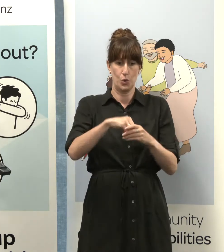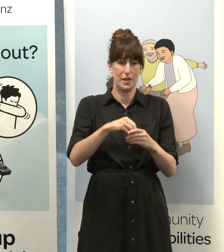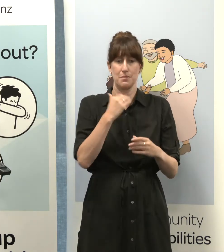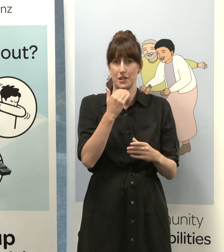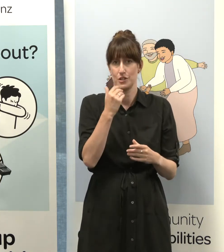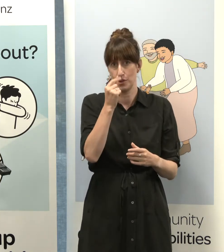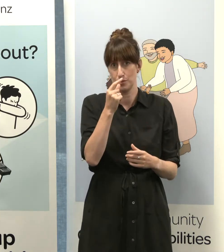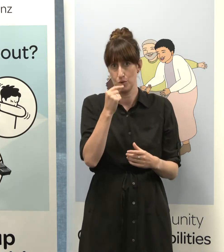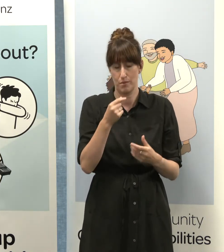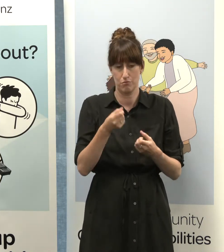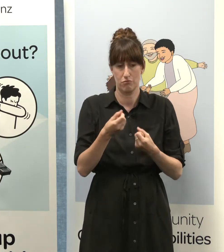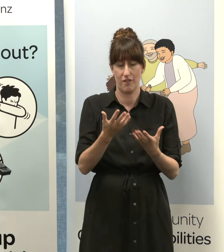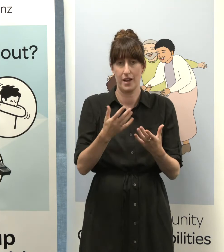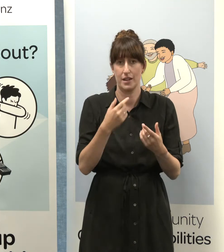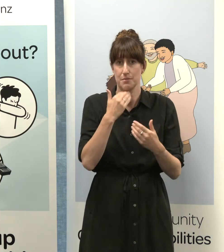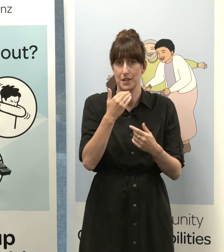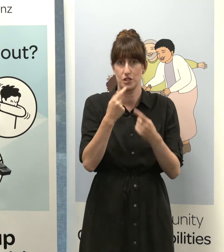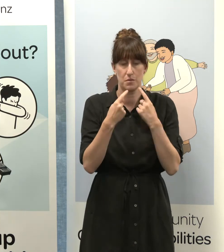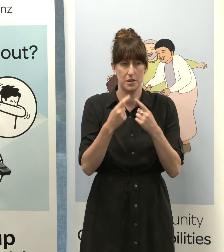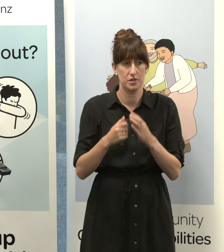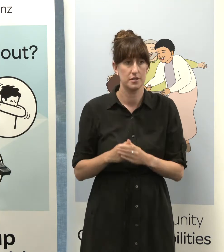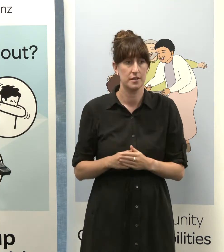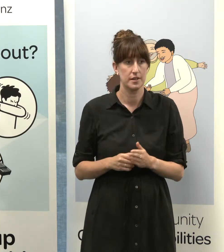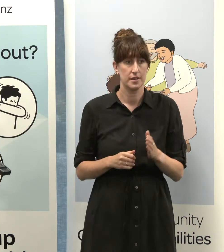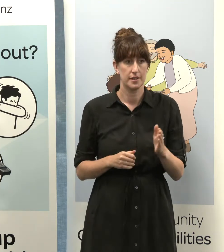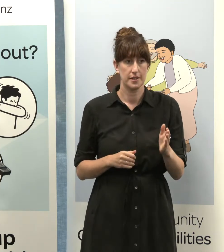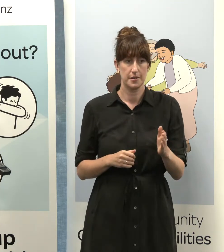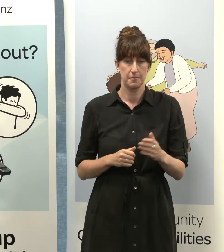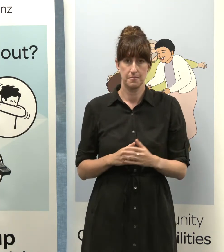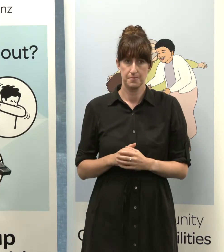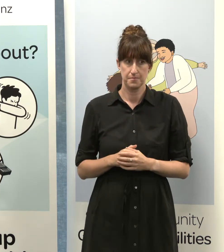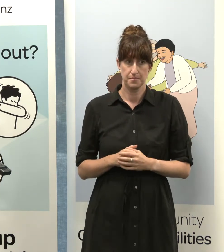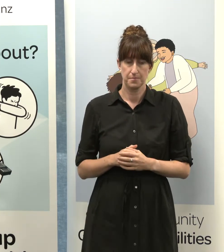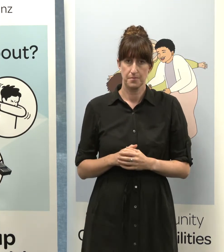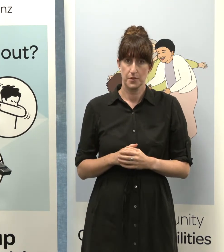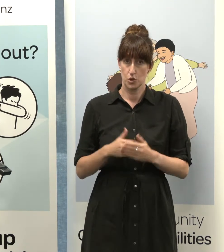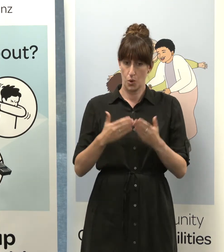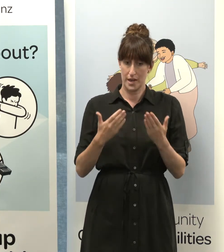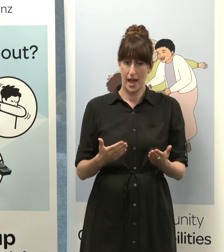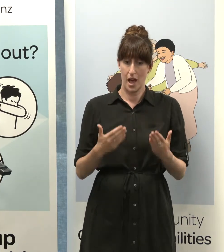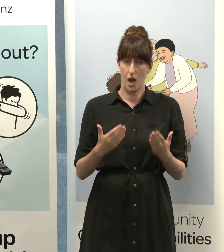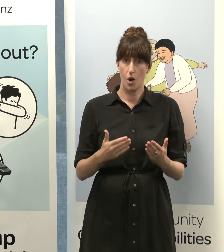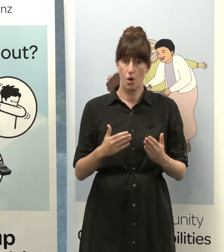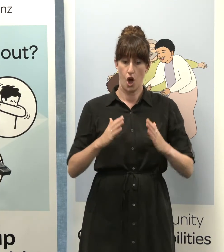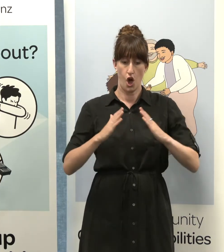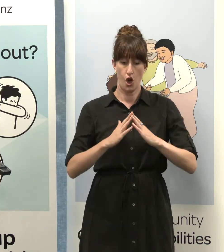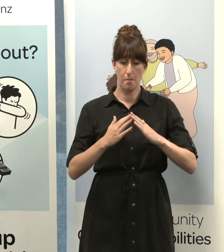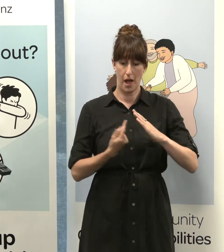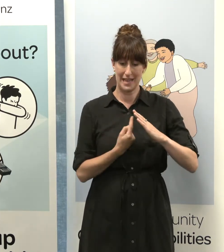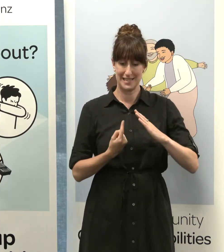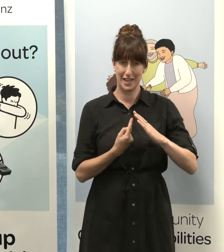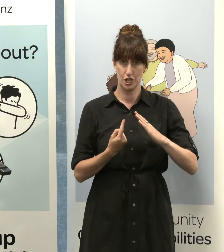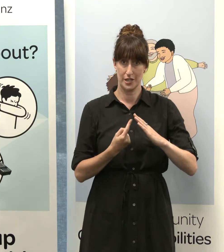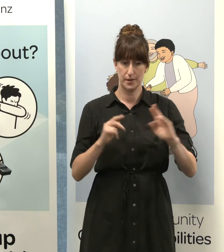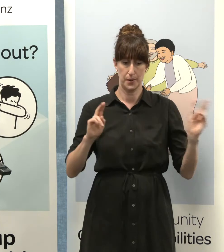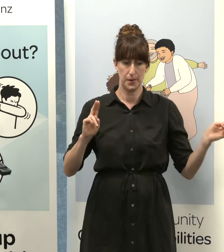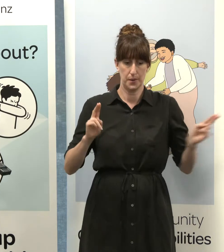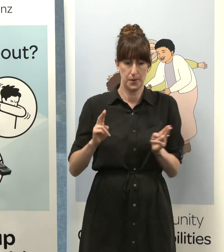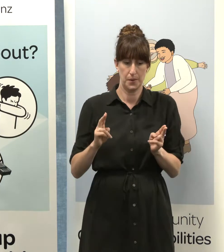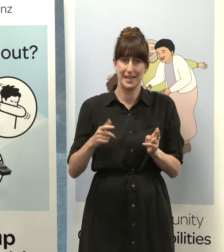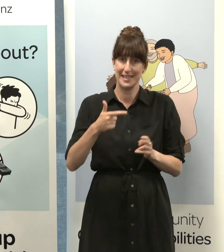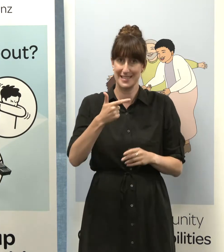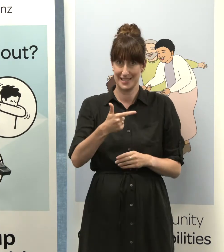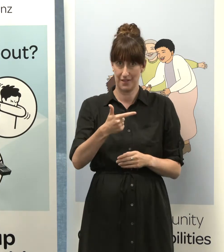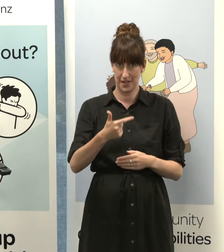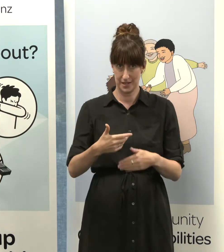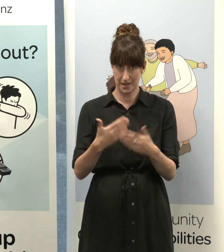possible. Any final questions? Regarding the drop in self-isolation period from 10 days to 7 days, we've had some